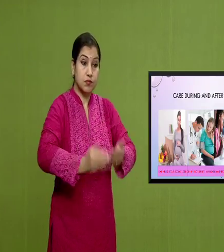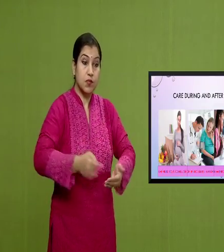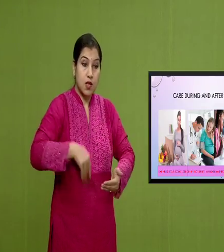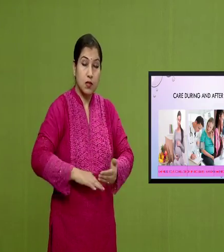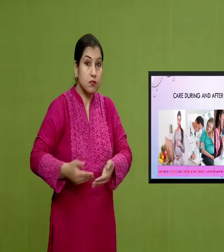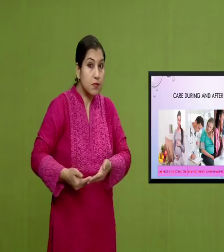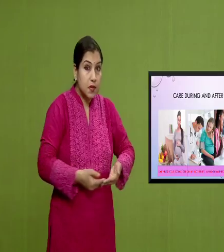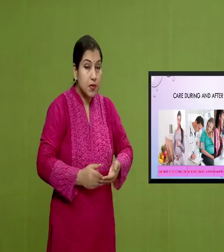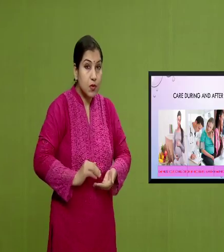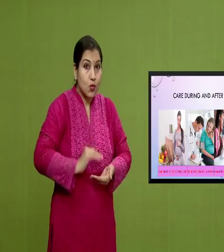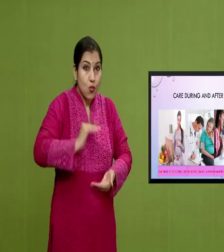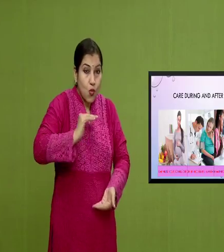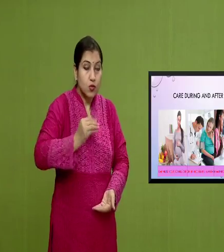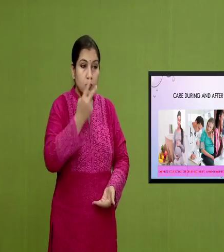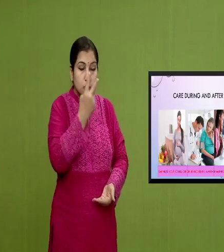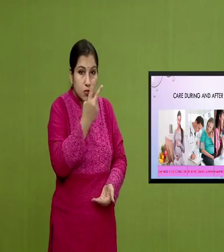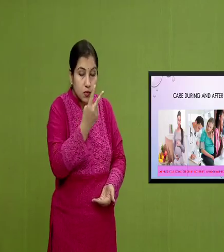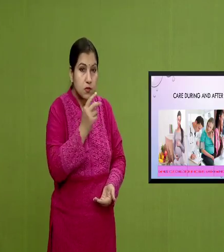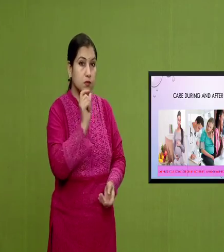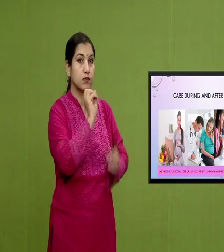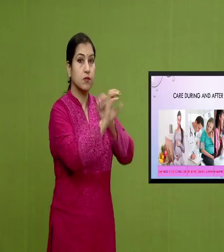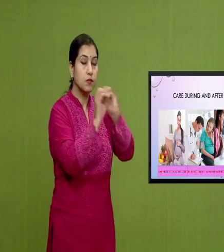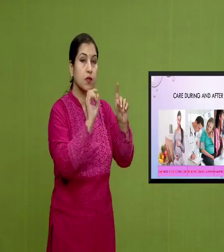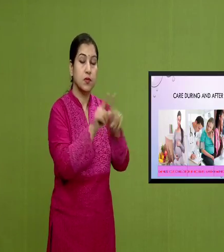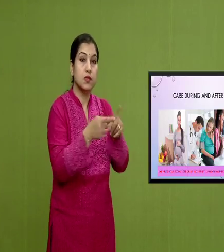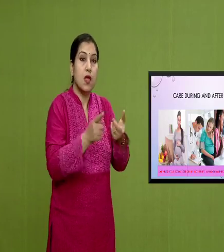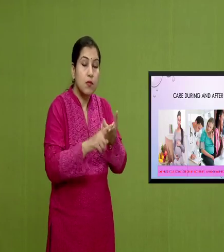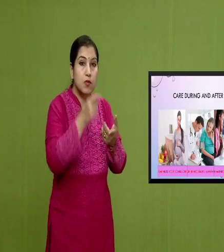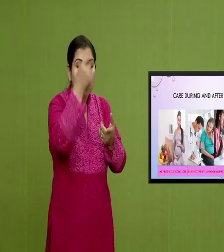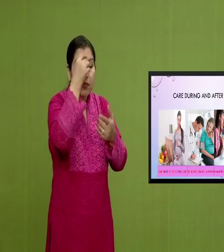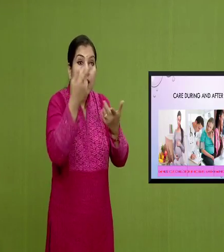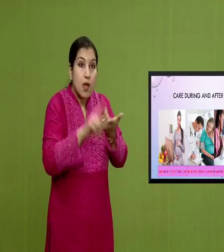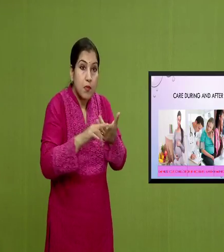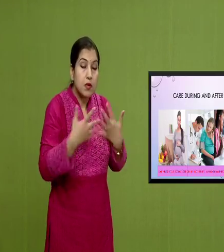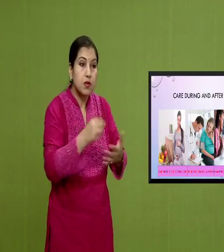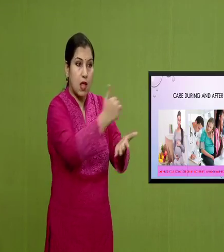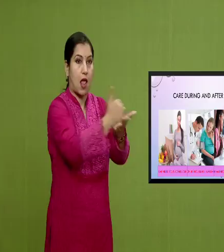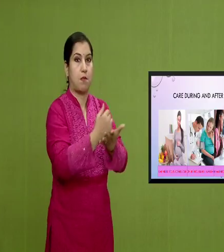fetus and immediate treatment in emergency.